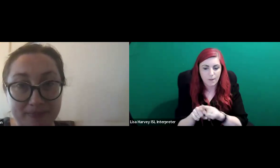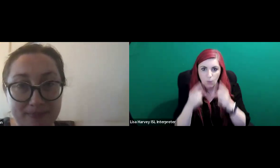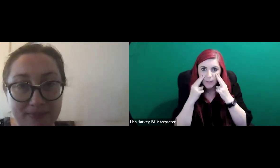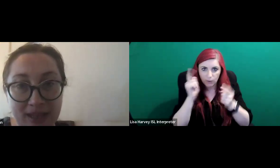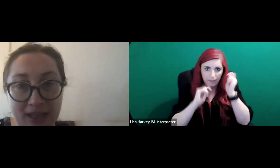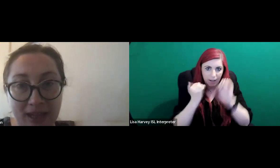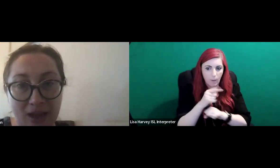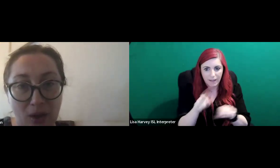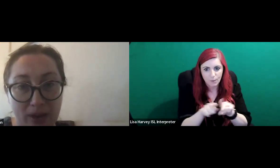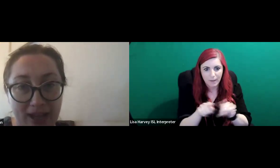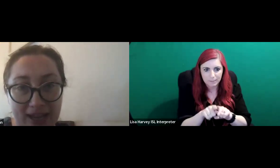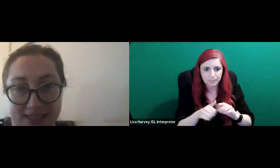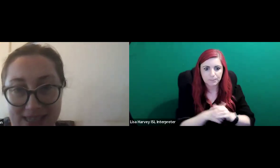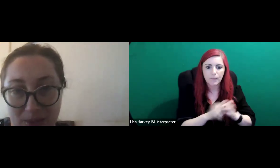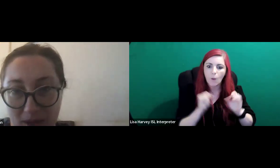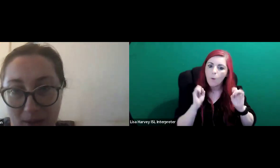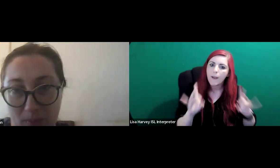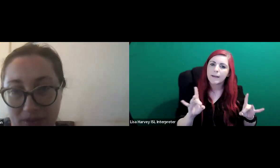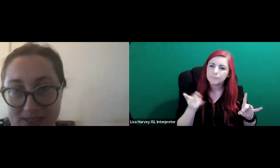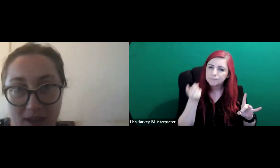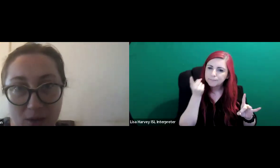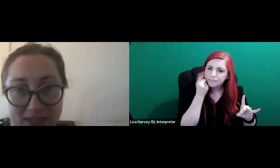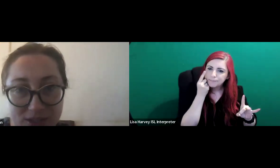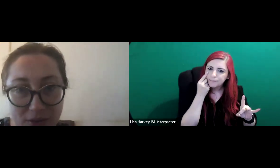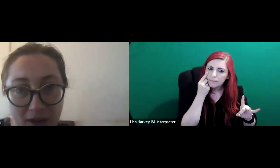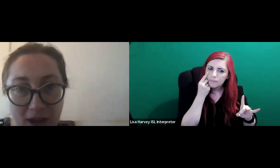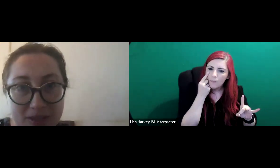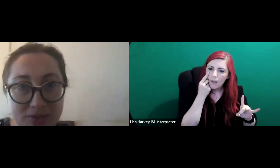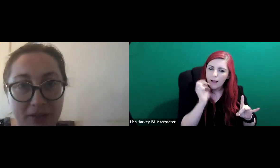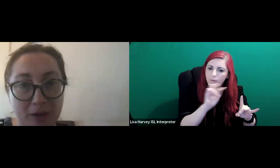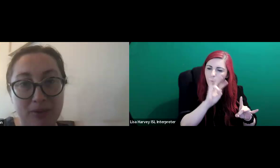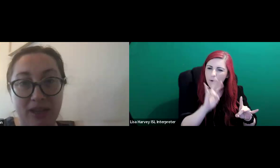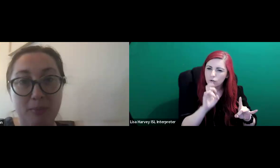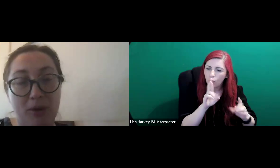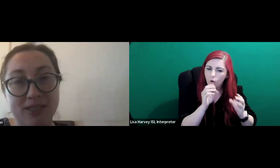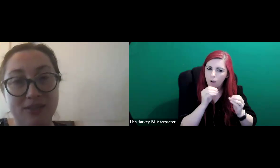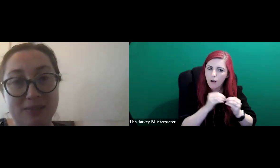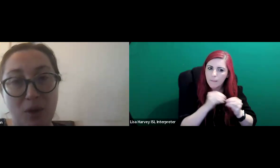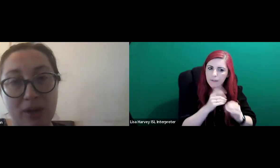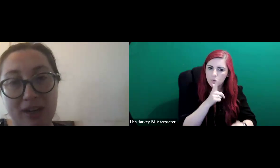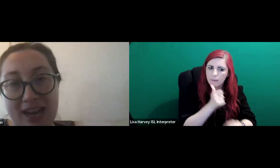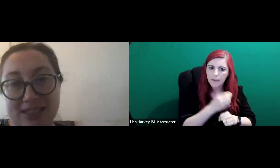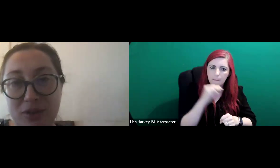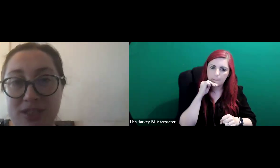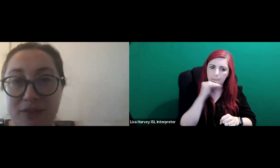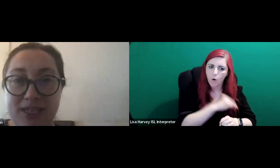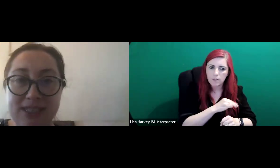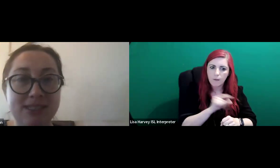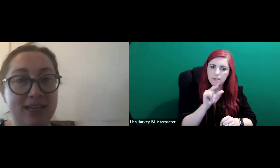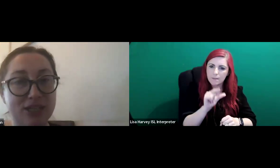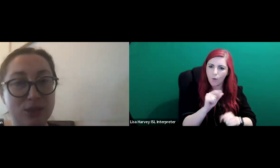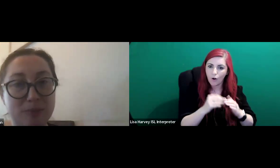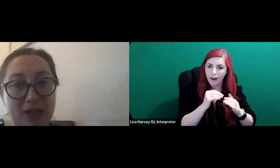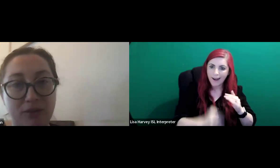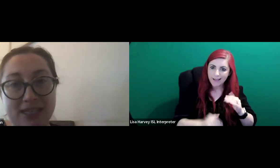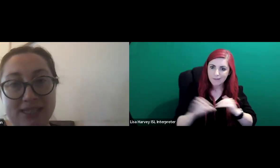carefully. Okay, let's see. There's a question, or a comment rather, about the importance of smaller, less funded